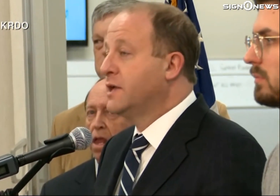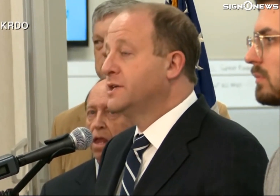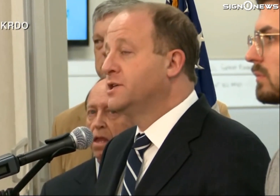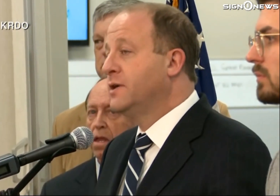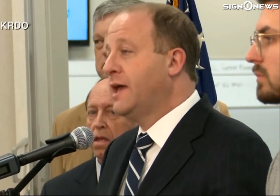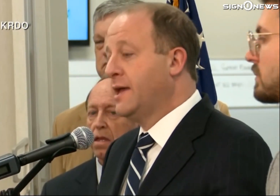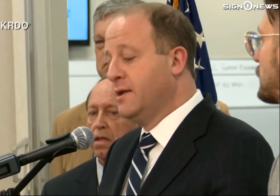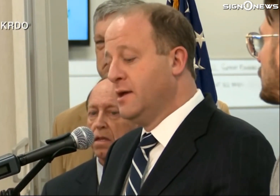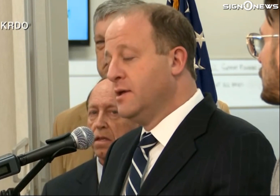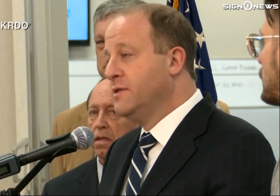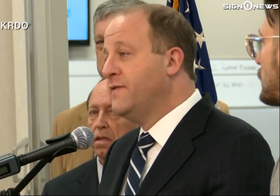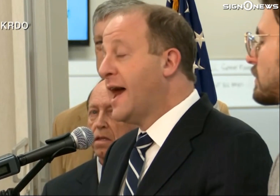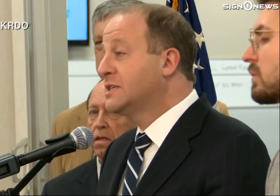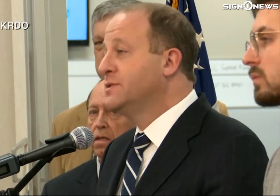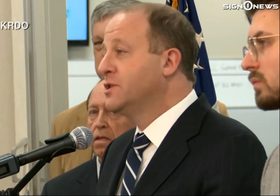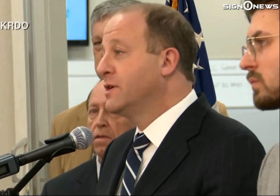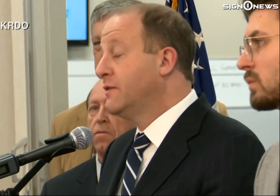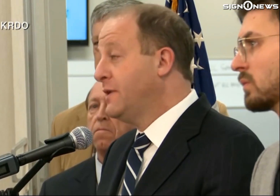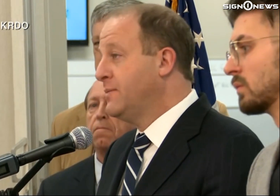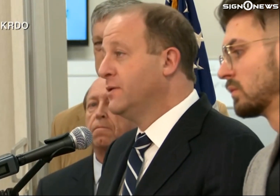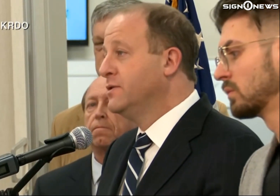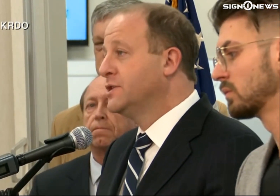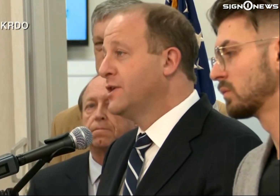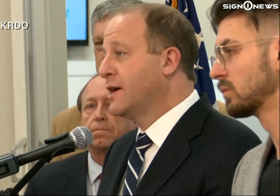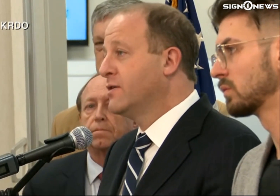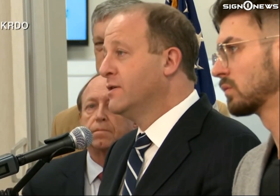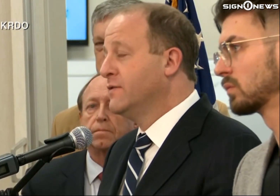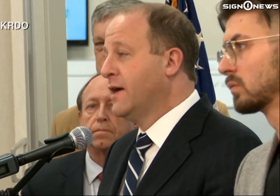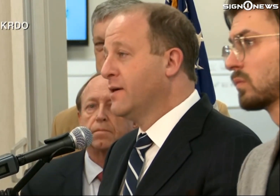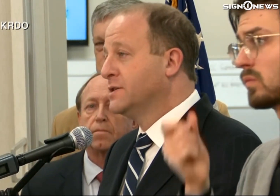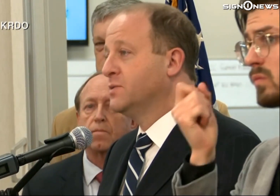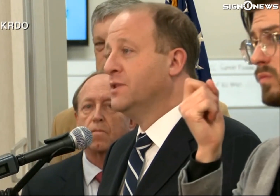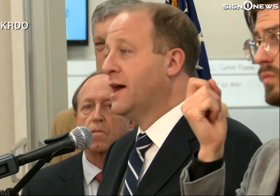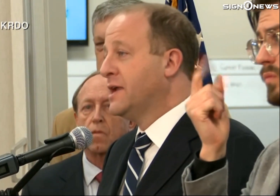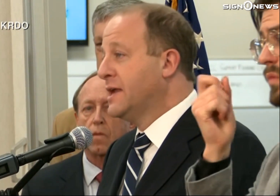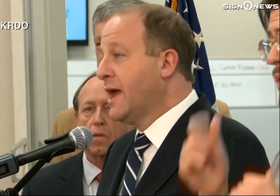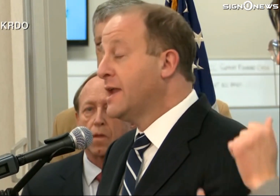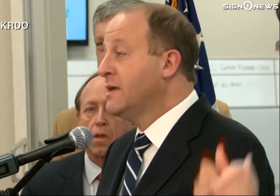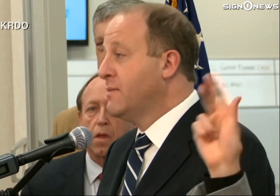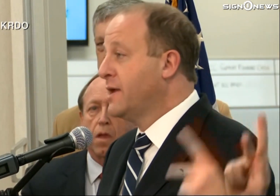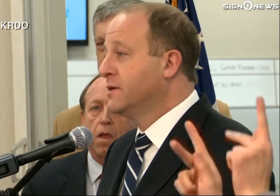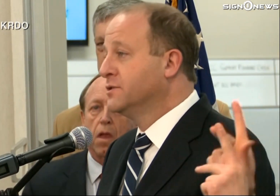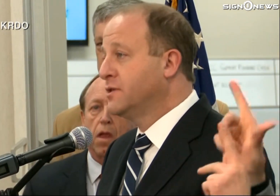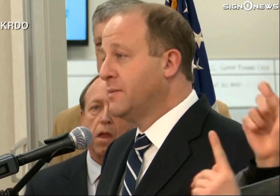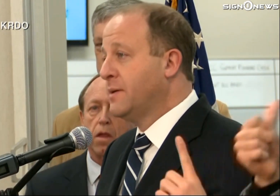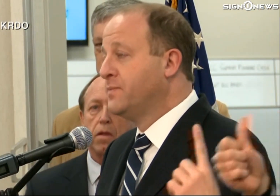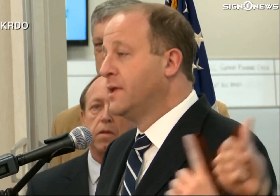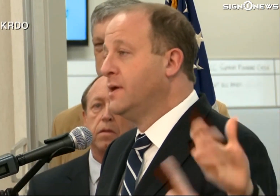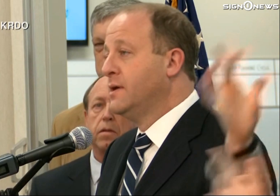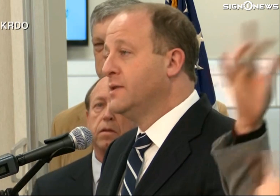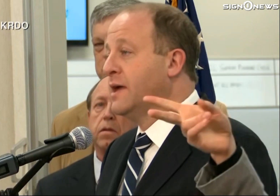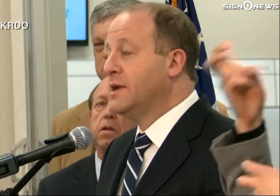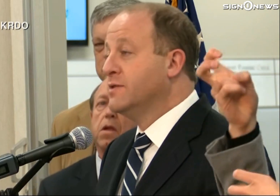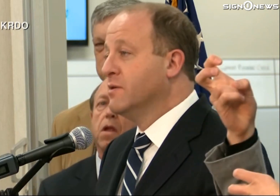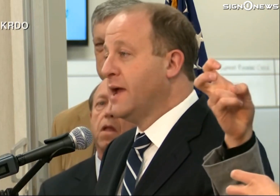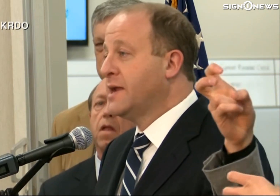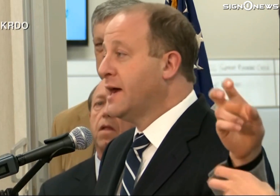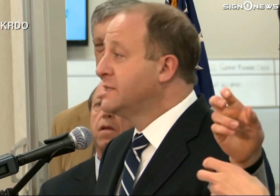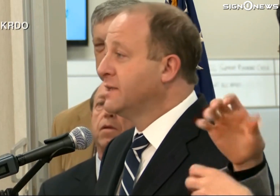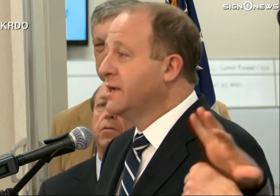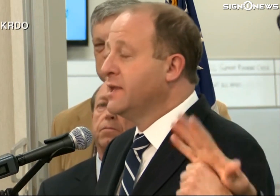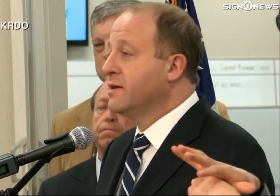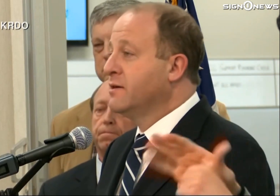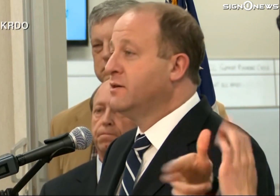What's that? Okay, so again, the vast majority of people who contract coronavirus will not need any medical treatment. They need to